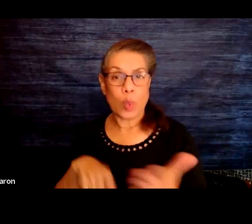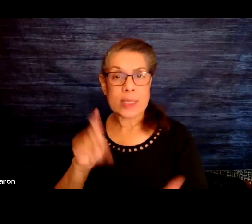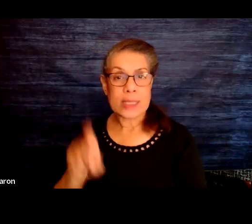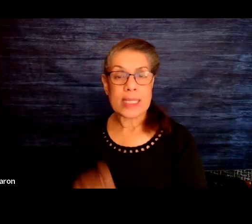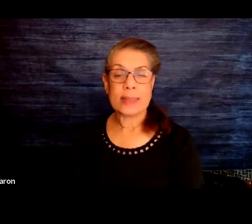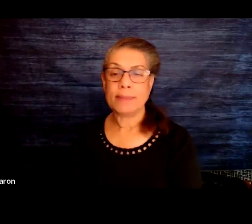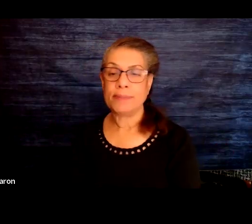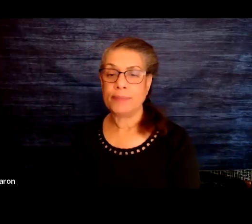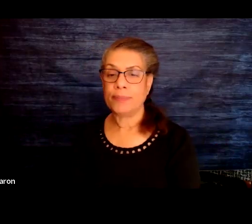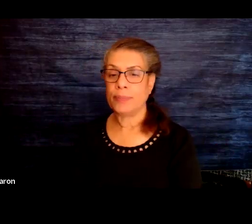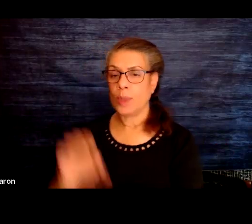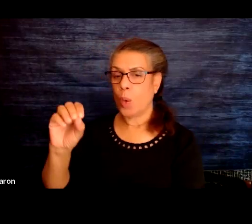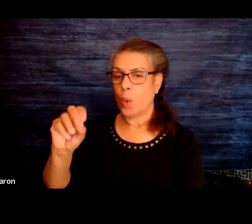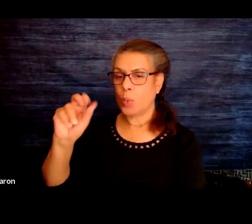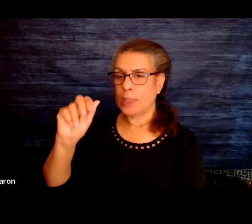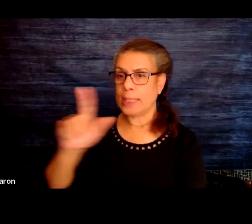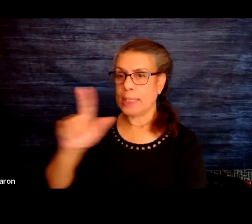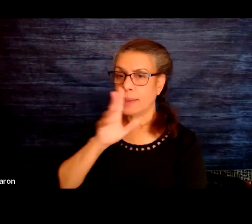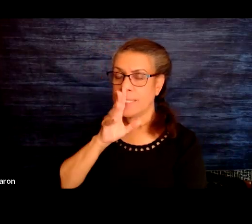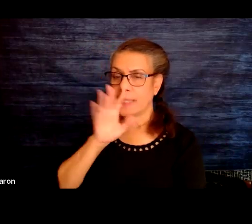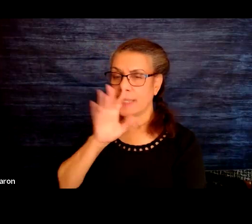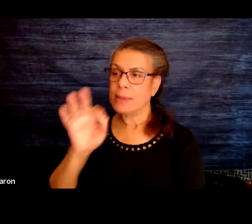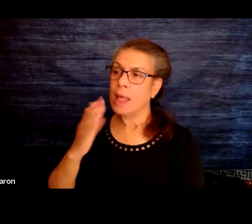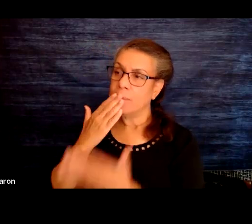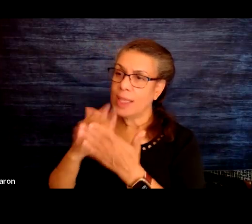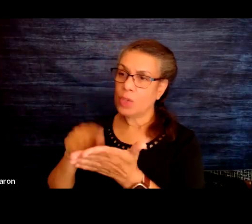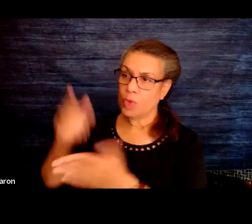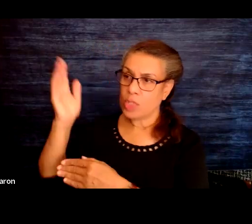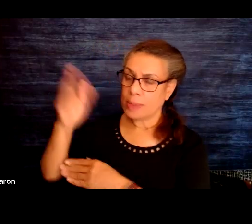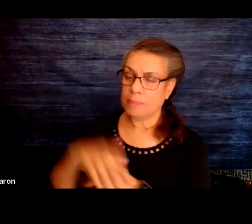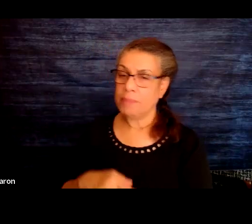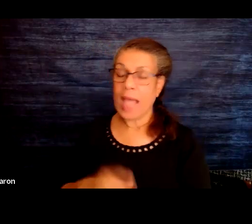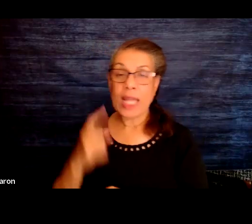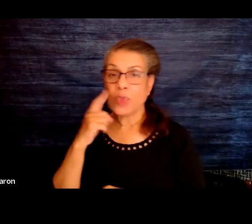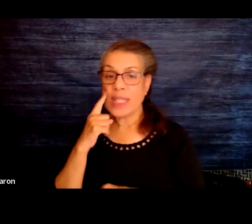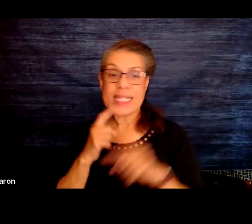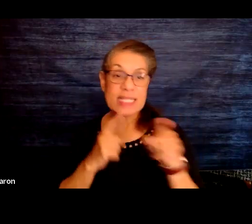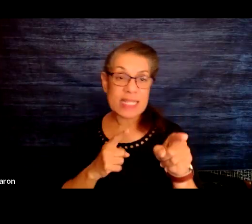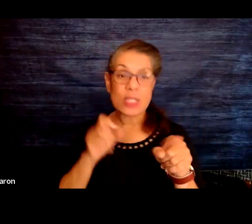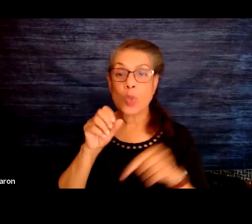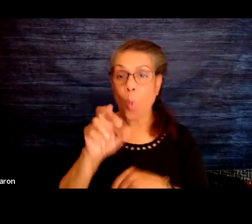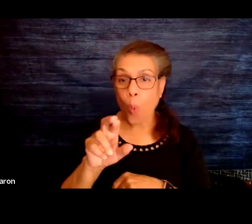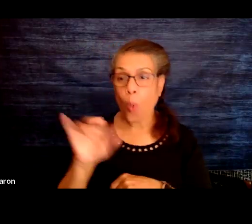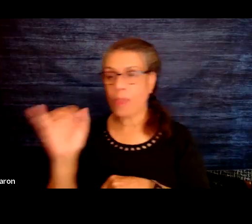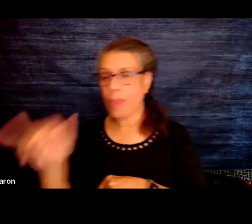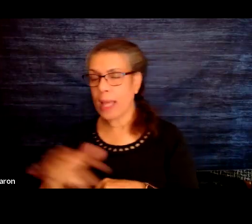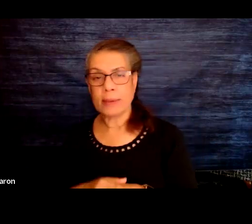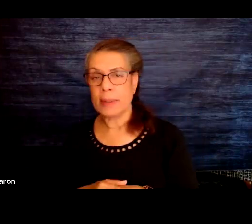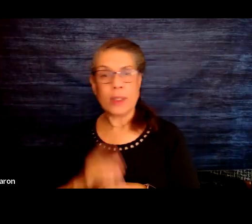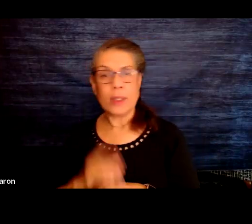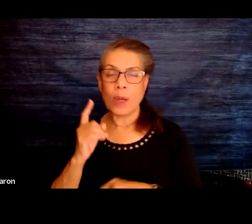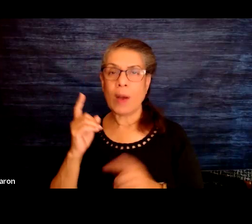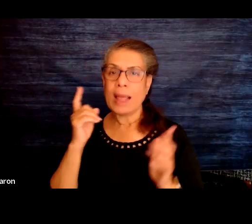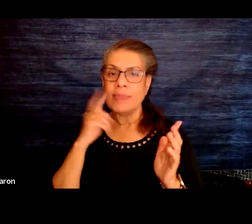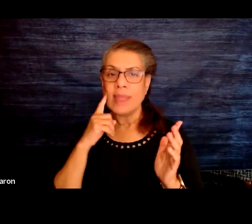really appreciate this presentation, and I don't see it as an either or. Either it's going to be implemented or we're not going to be